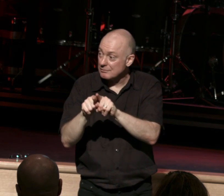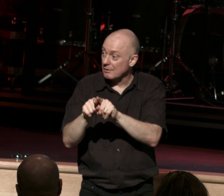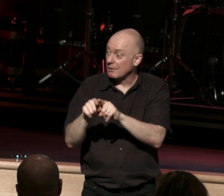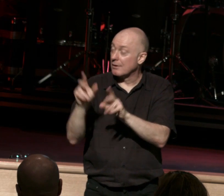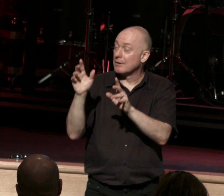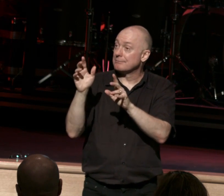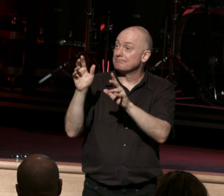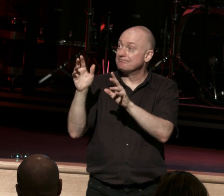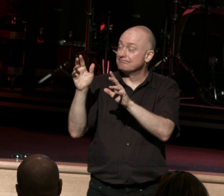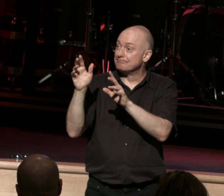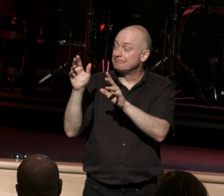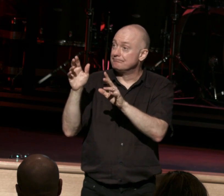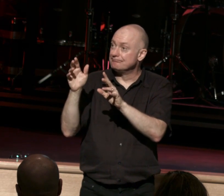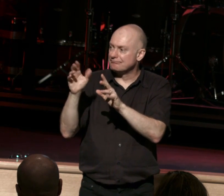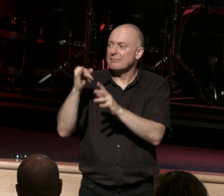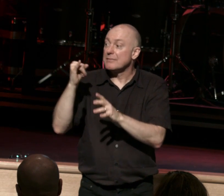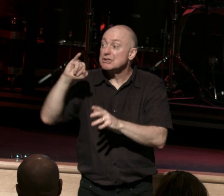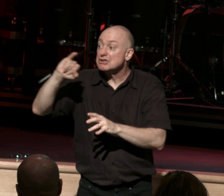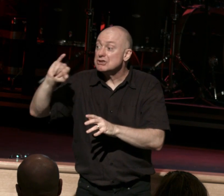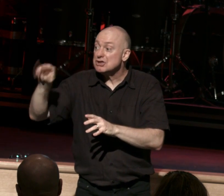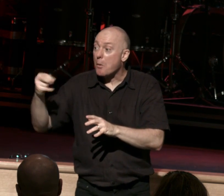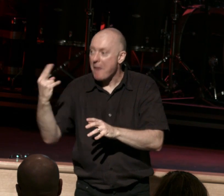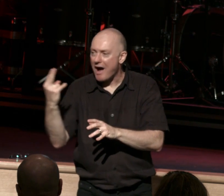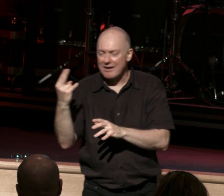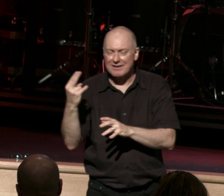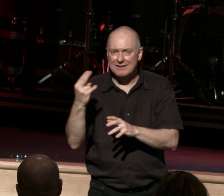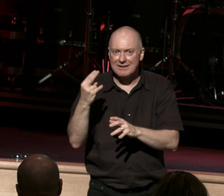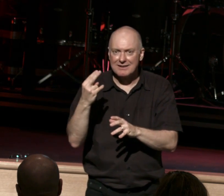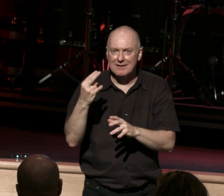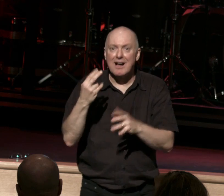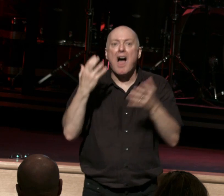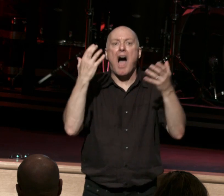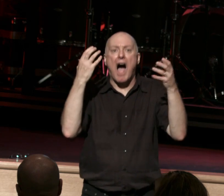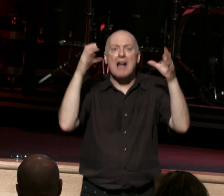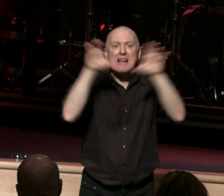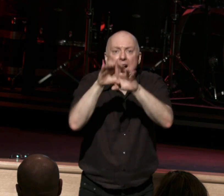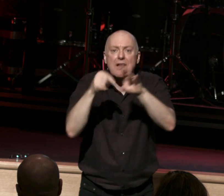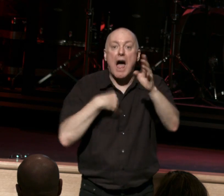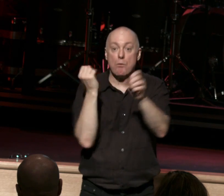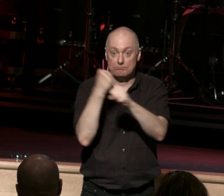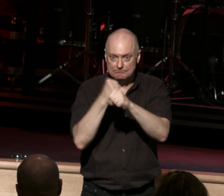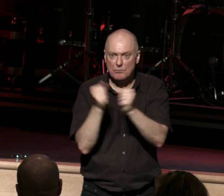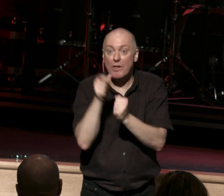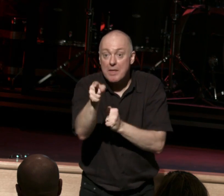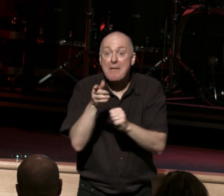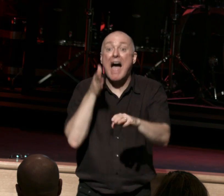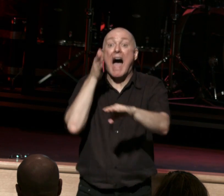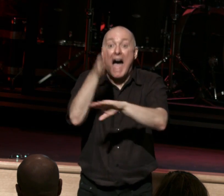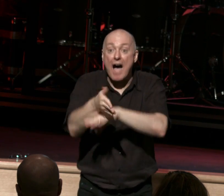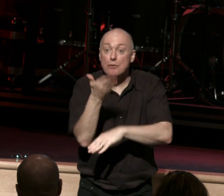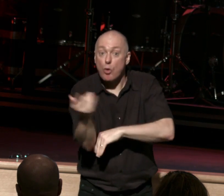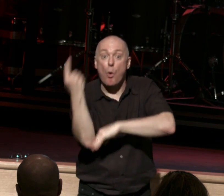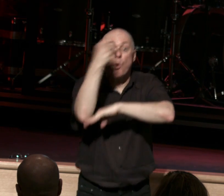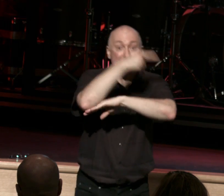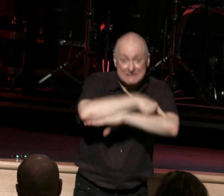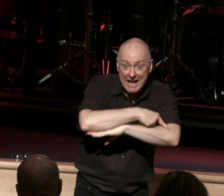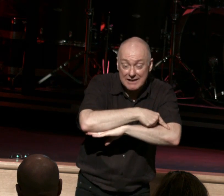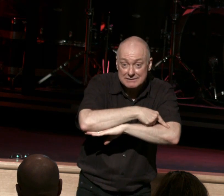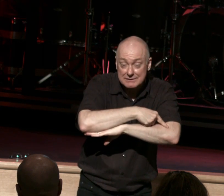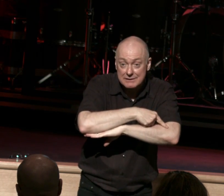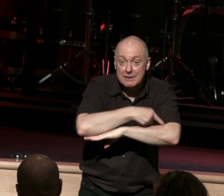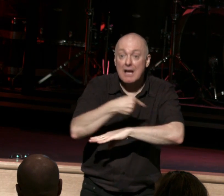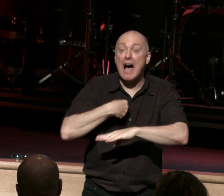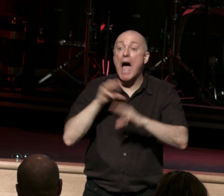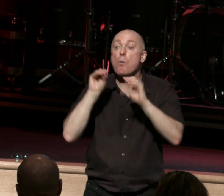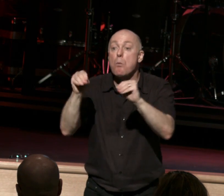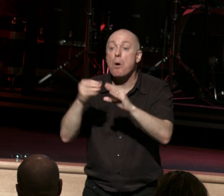witness to us, for after saying, this is Jeremiah 31, this is so great. This is the covenant that I will make with them after those days,